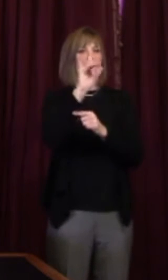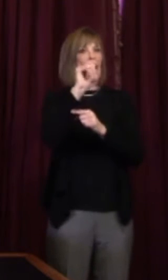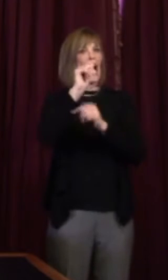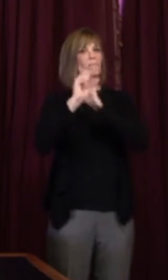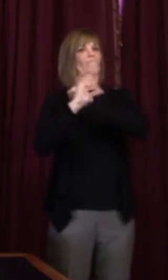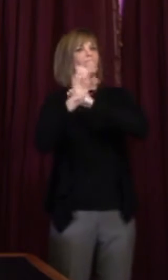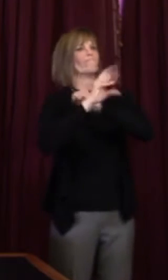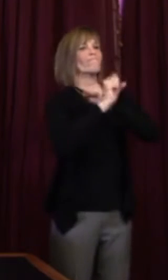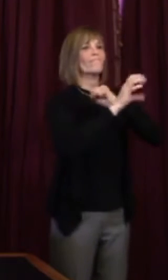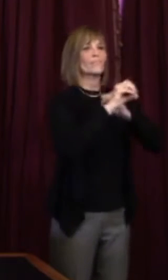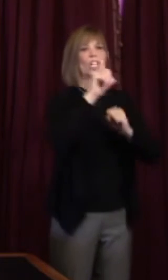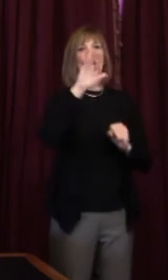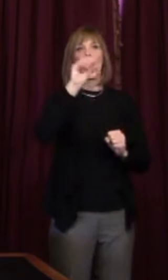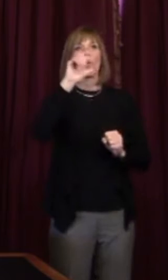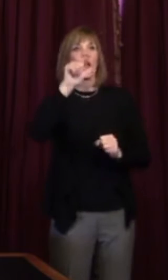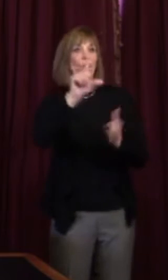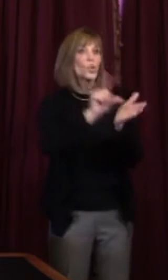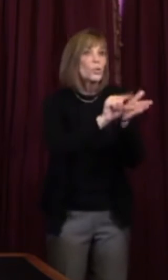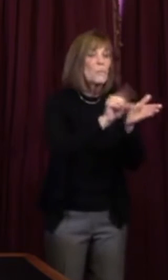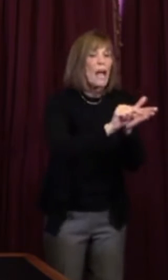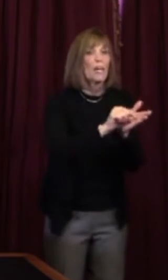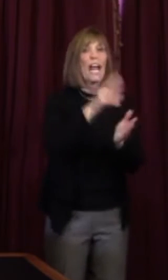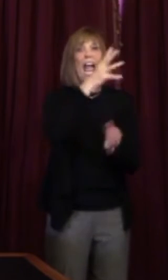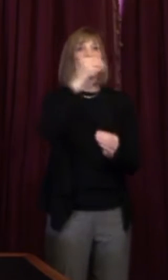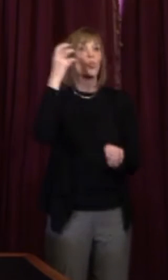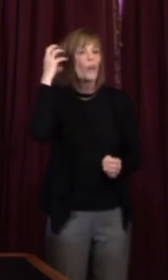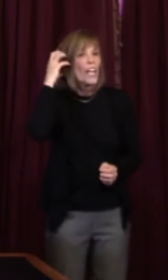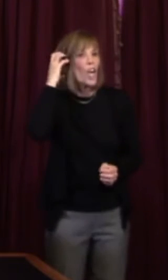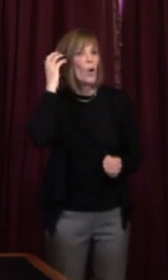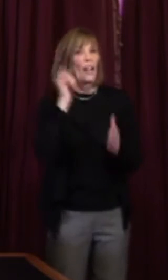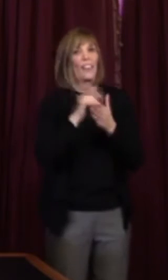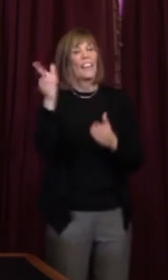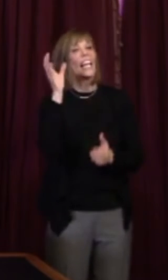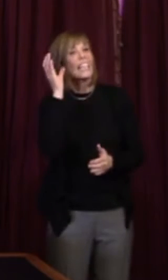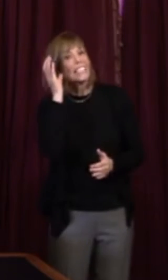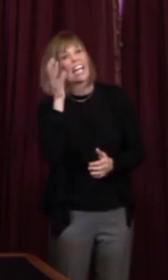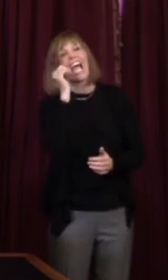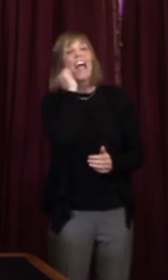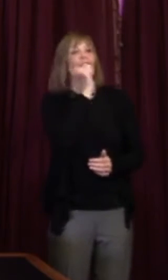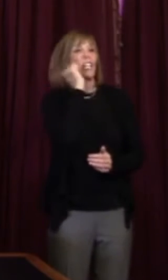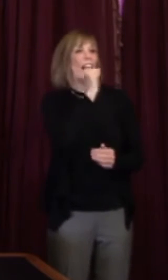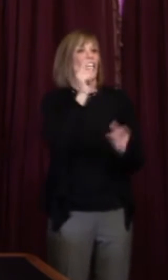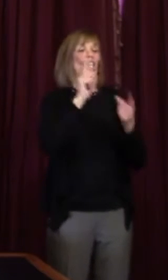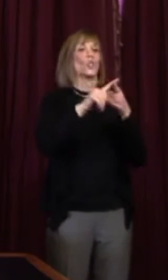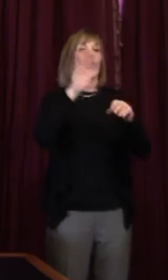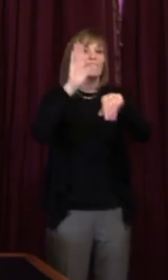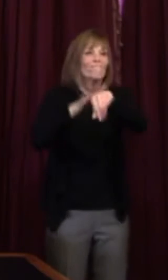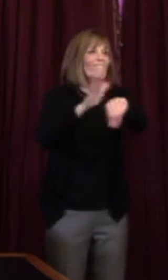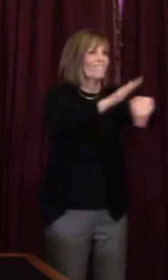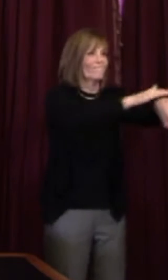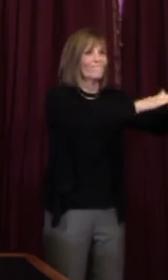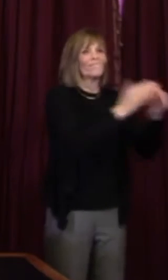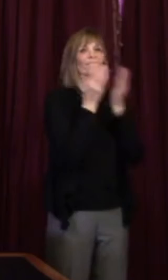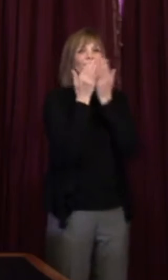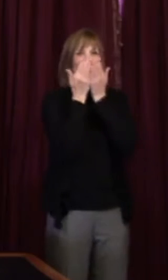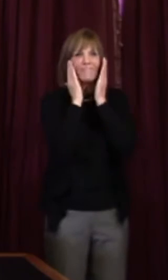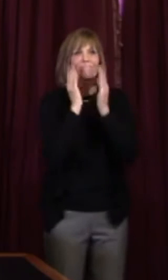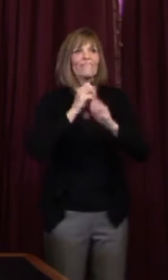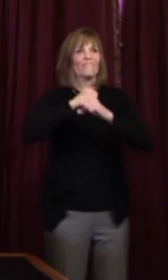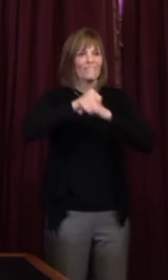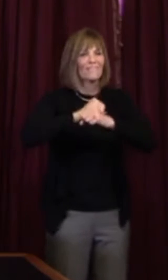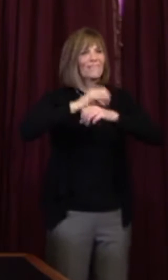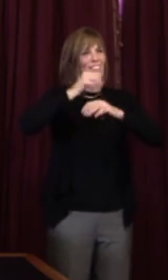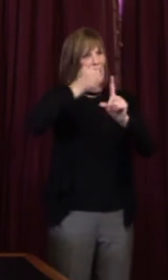in local newspapers that they read, in radio stations that they listen to every day, and in the local media that they